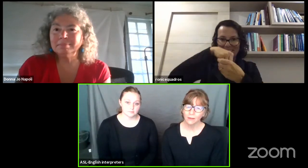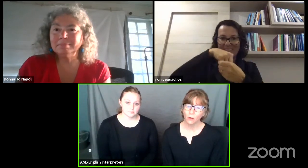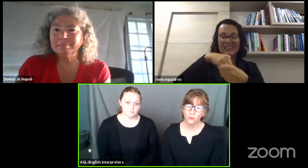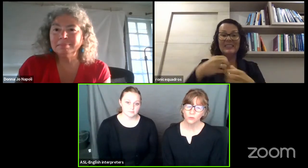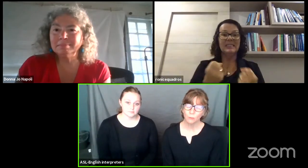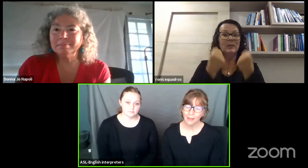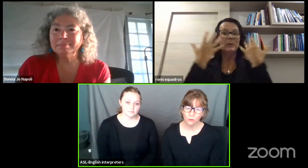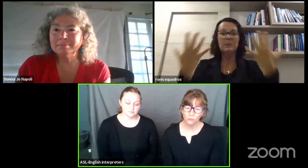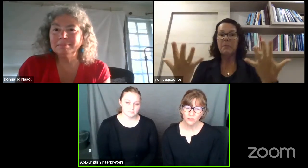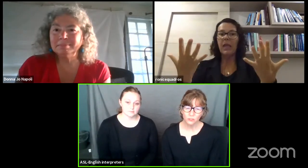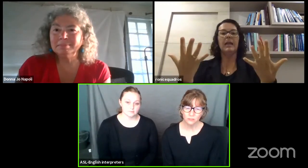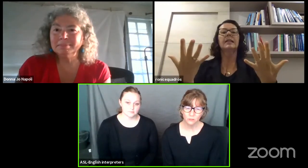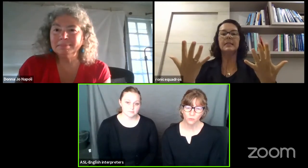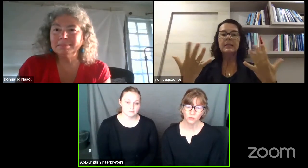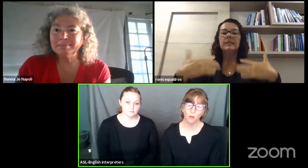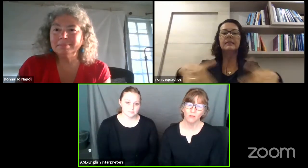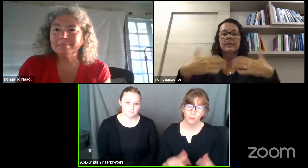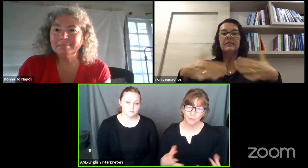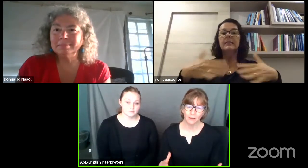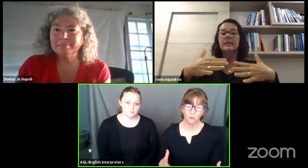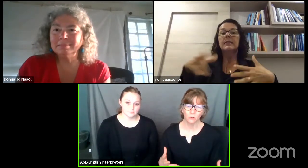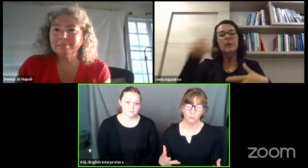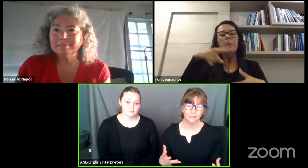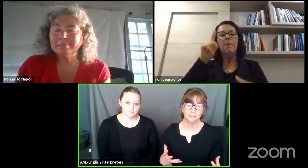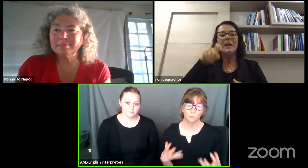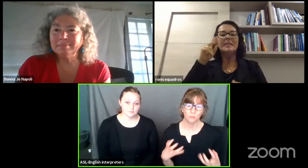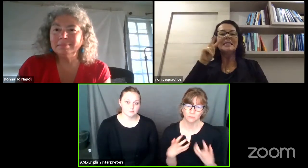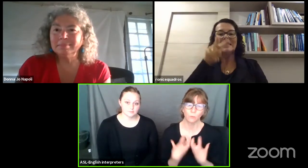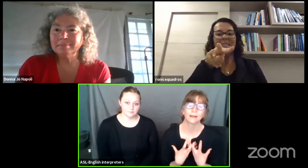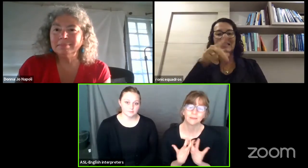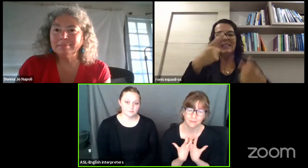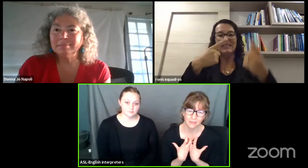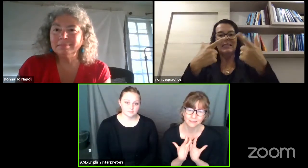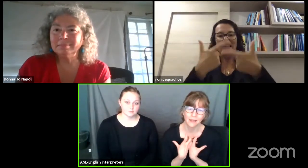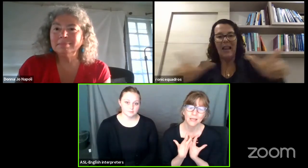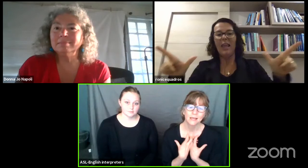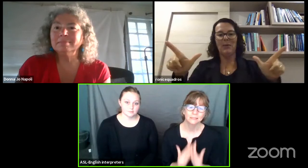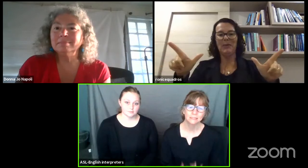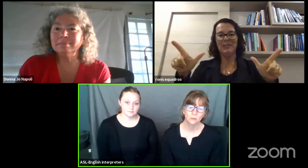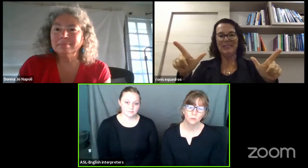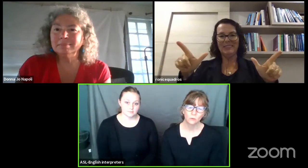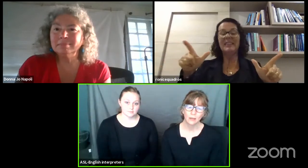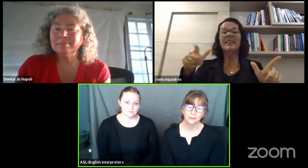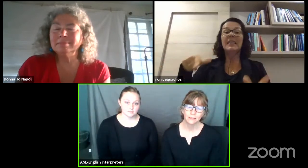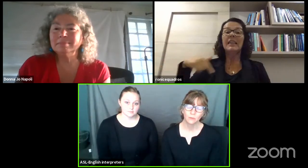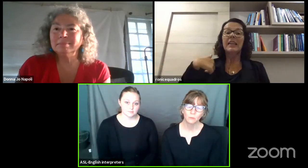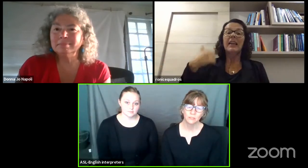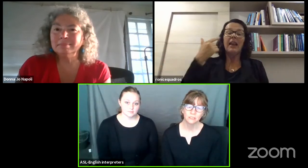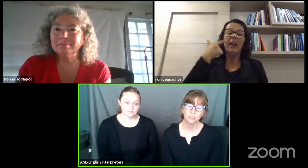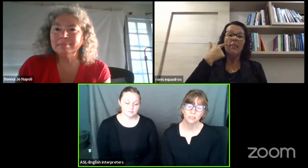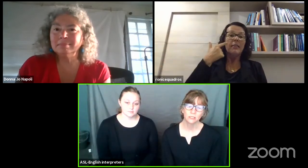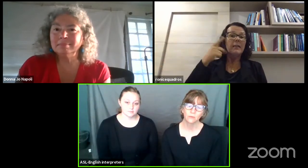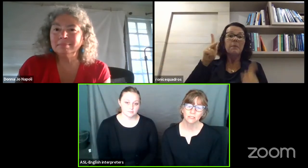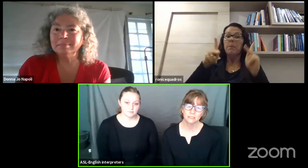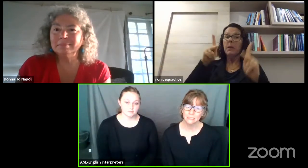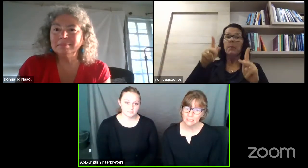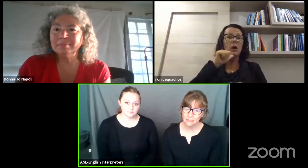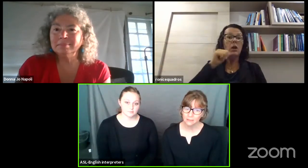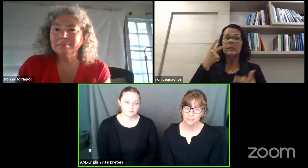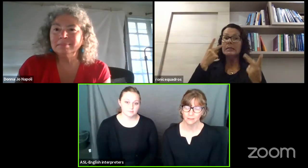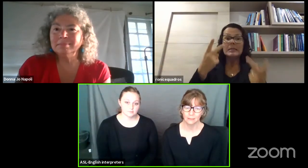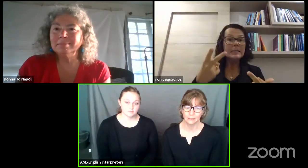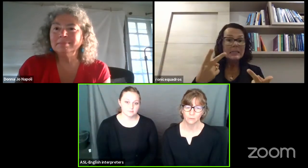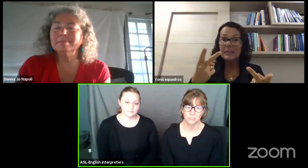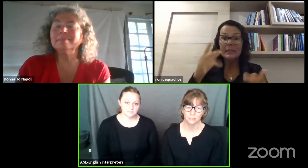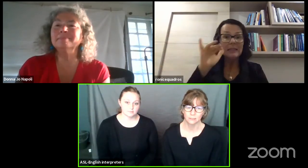all those grammatical features and so forth, all that grammatical complexity wasn't recognized. And so I think people need to change how they